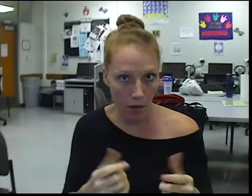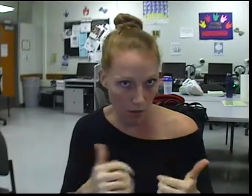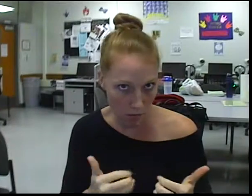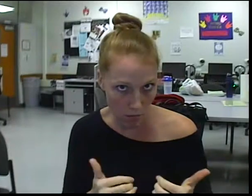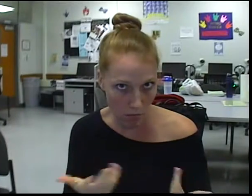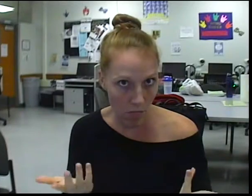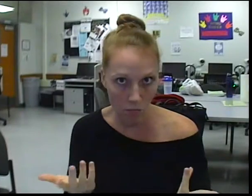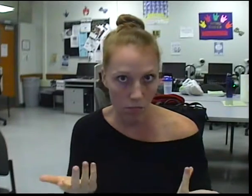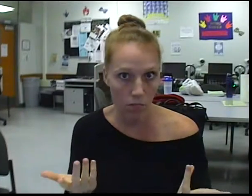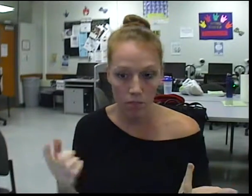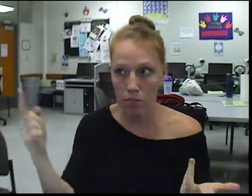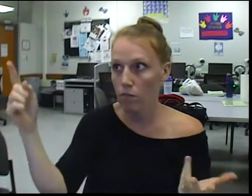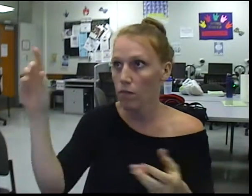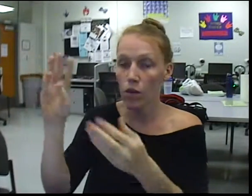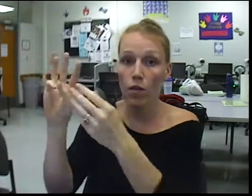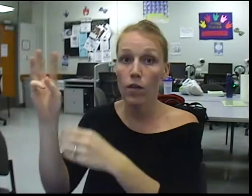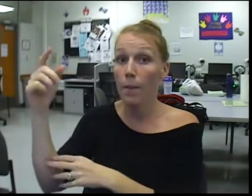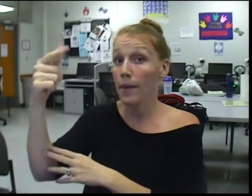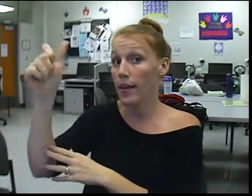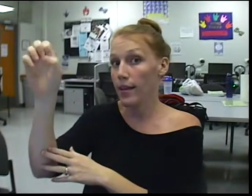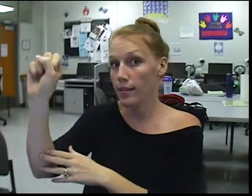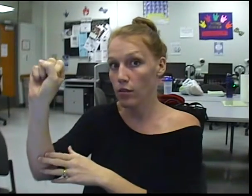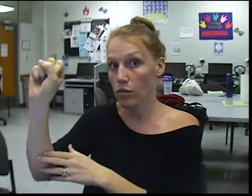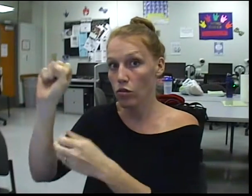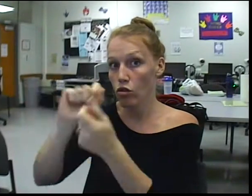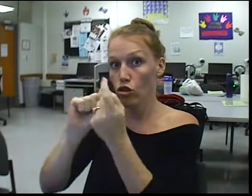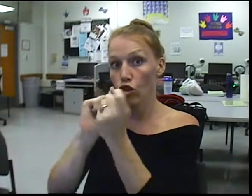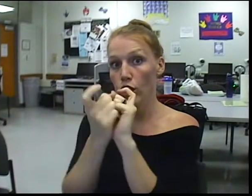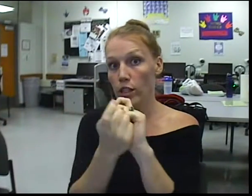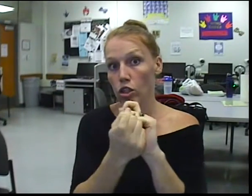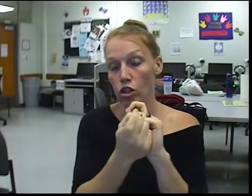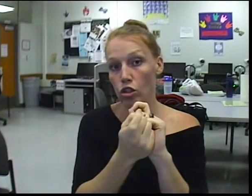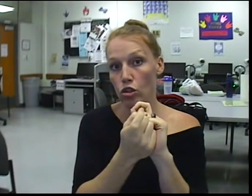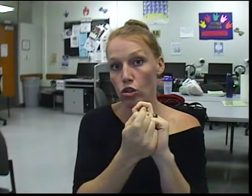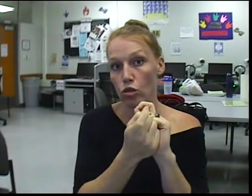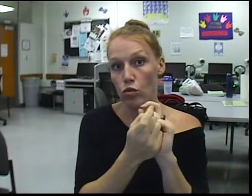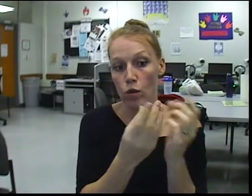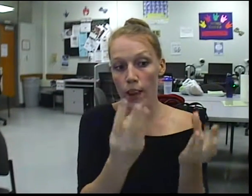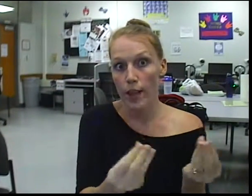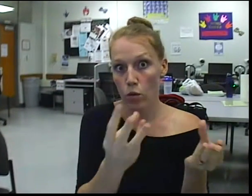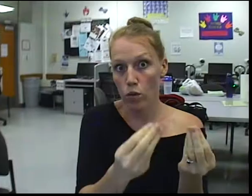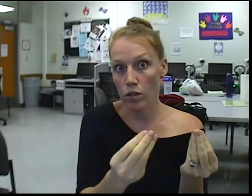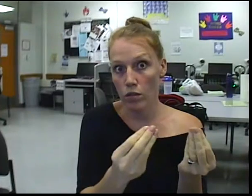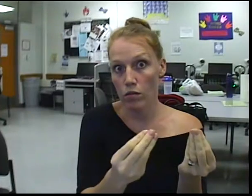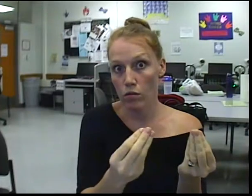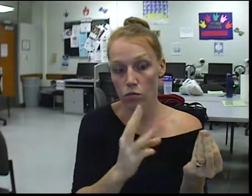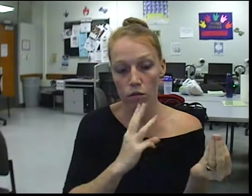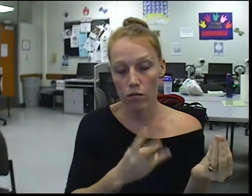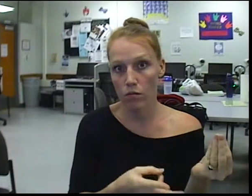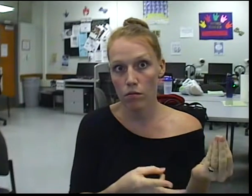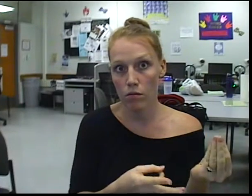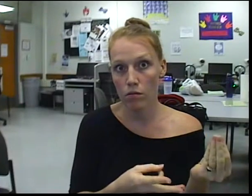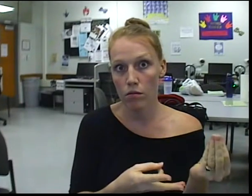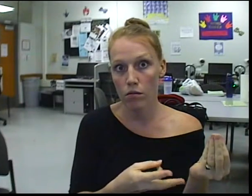To get it to go from a gas to a liquid. It's the same thing you have to do to make it go from a liquid to a solid.